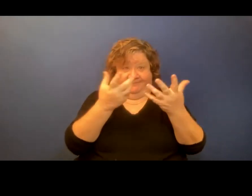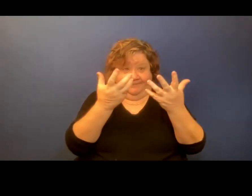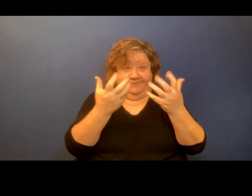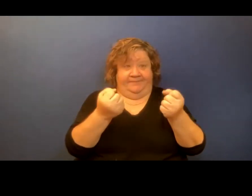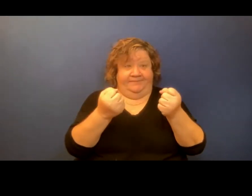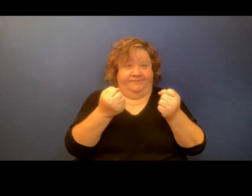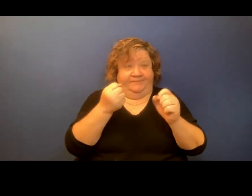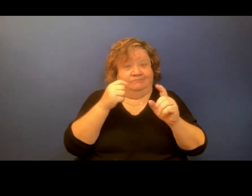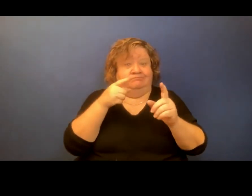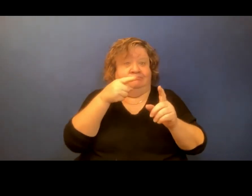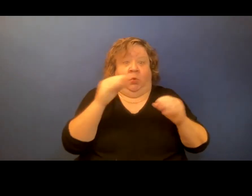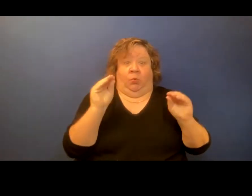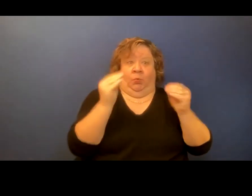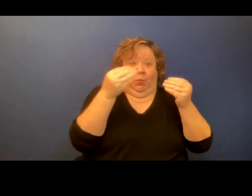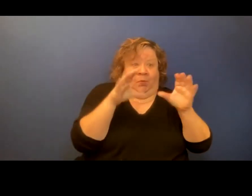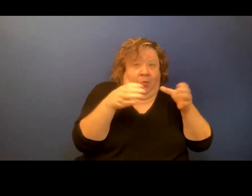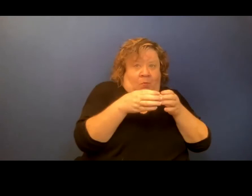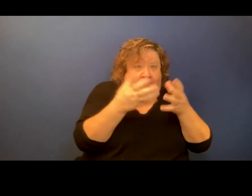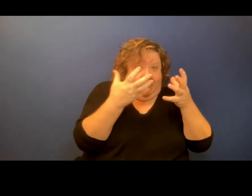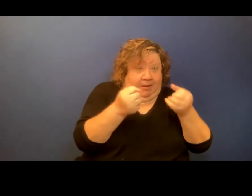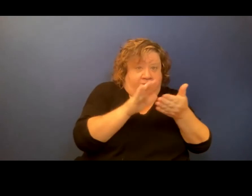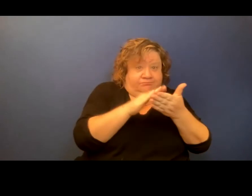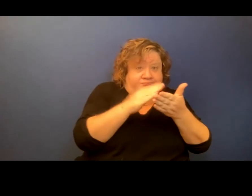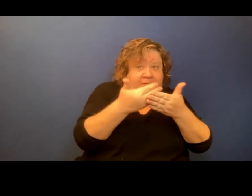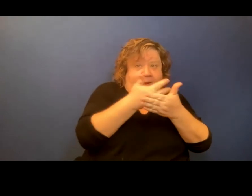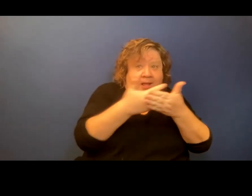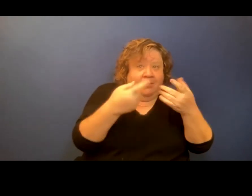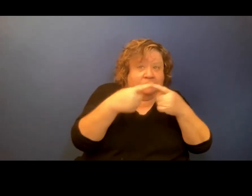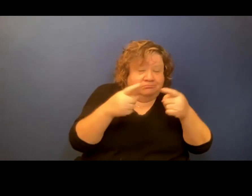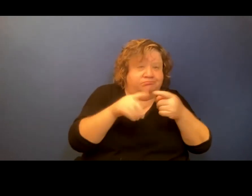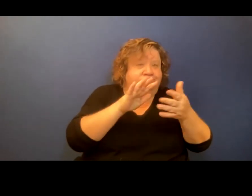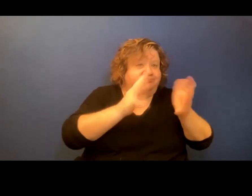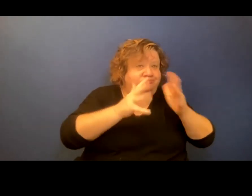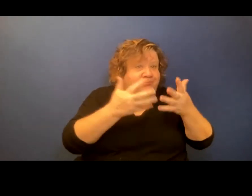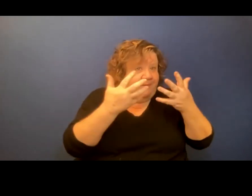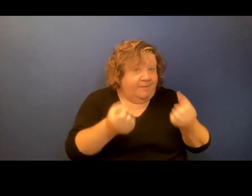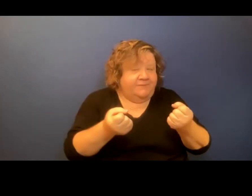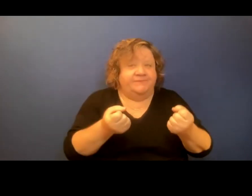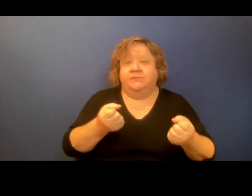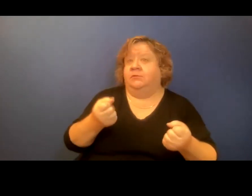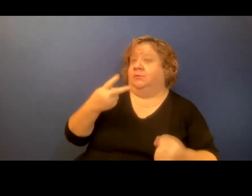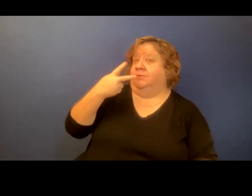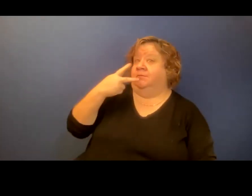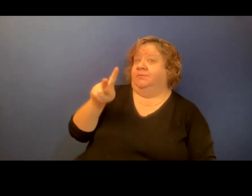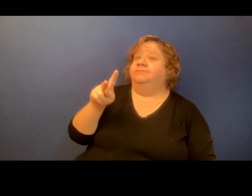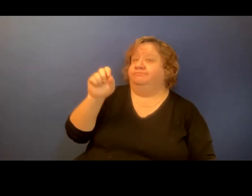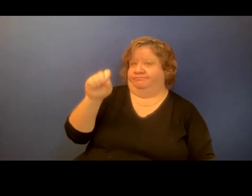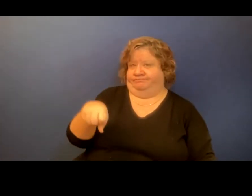we have already locked in some in-country work with Mozambique. So we will